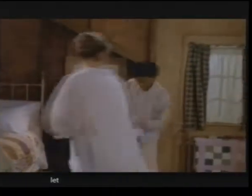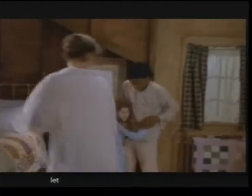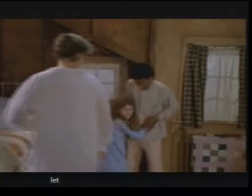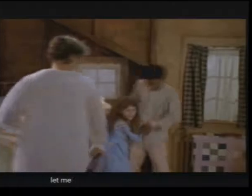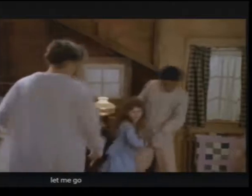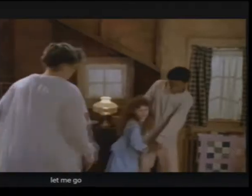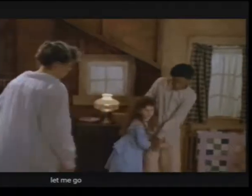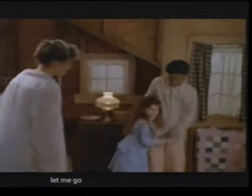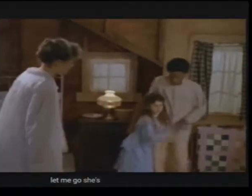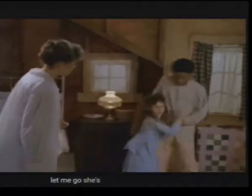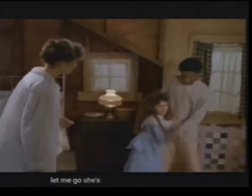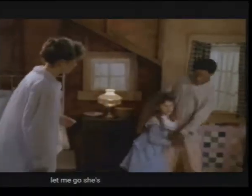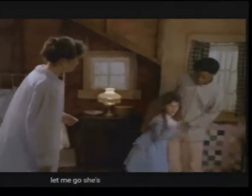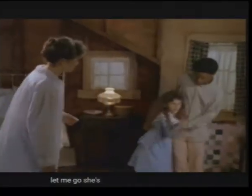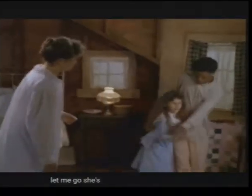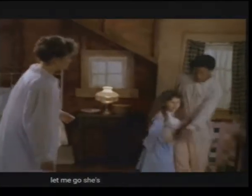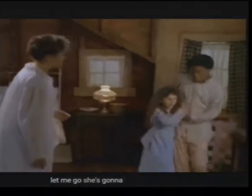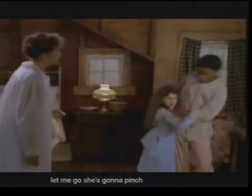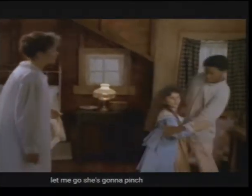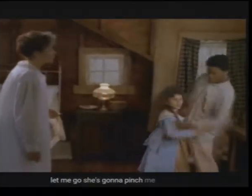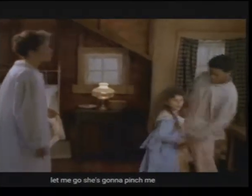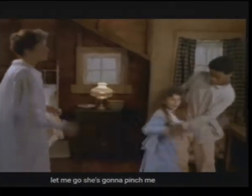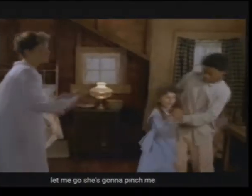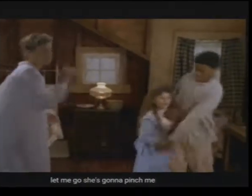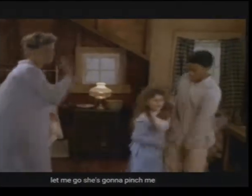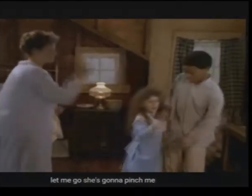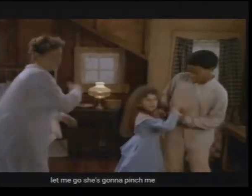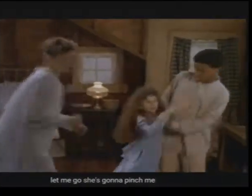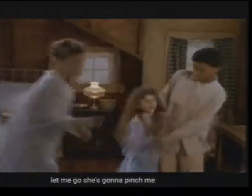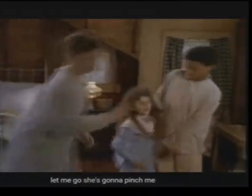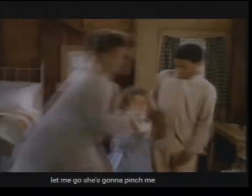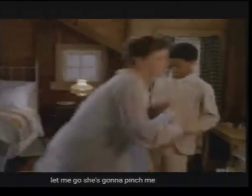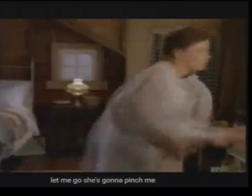Let me go. She gonna pinch me.